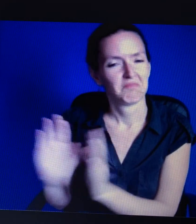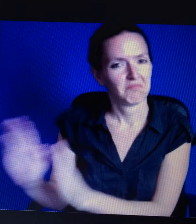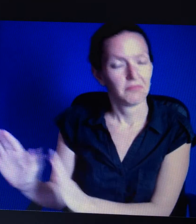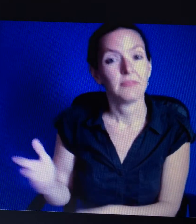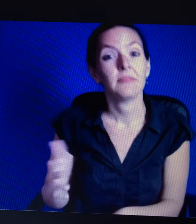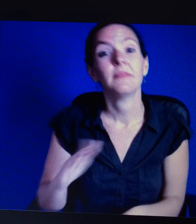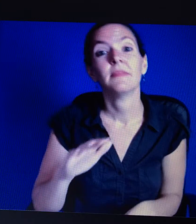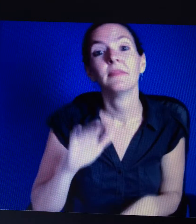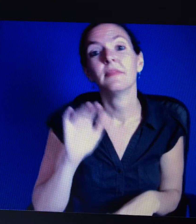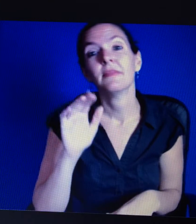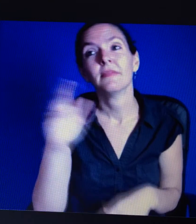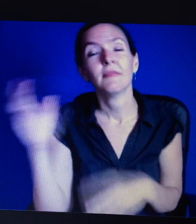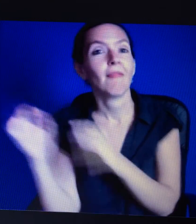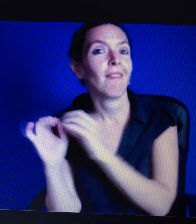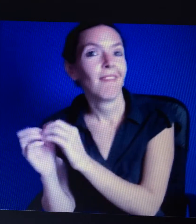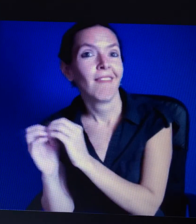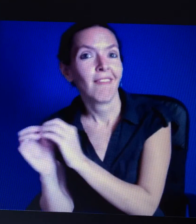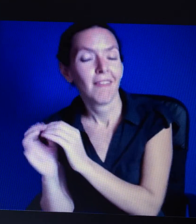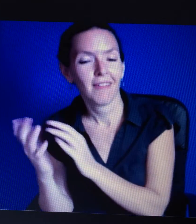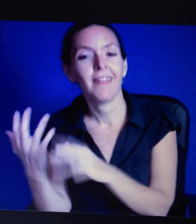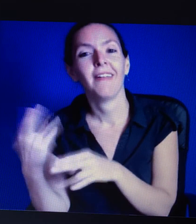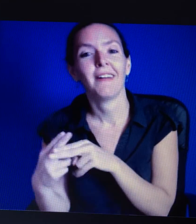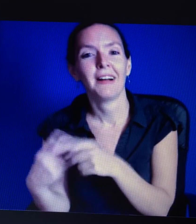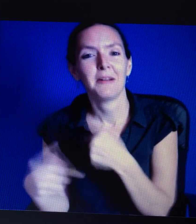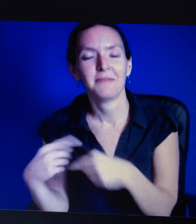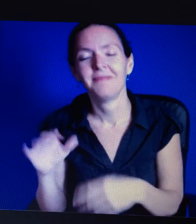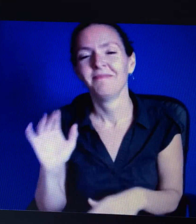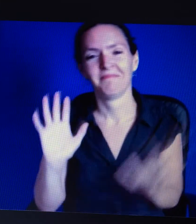Those 2 are English, and that's fine.